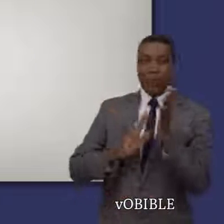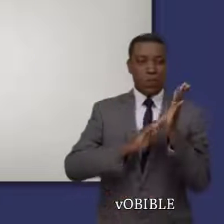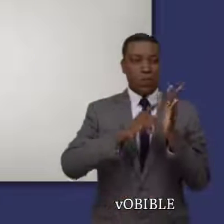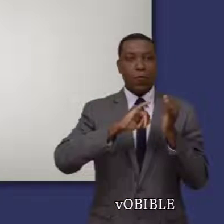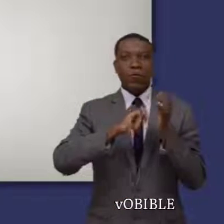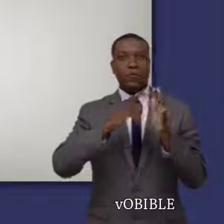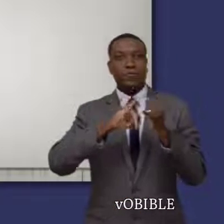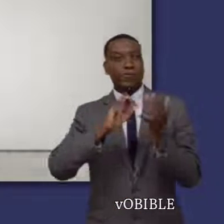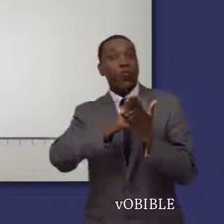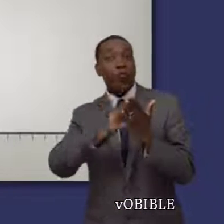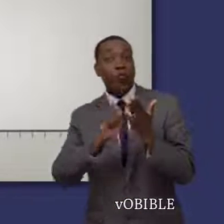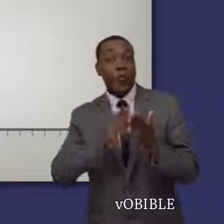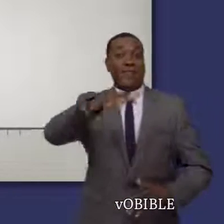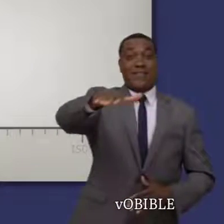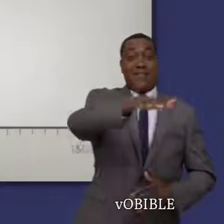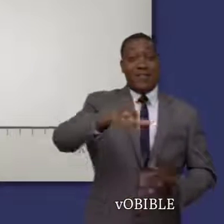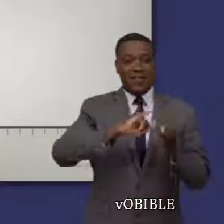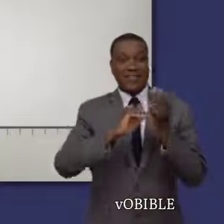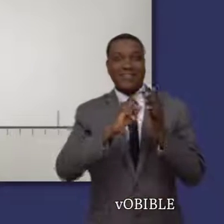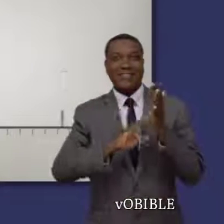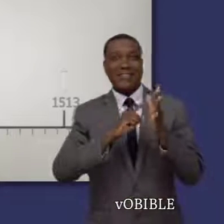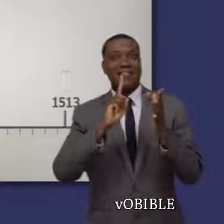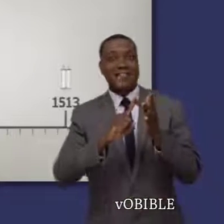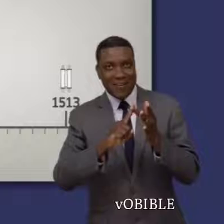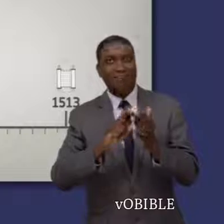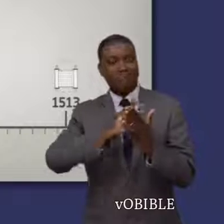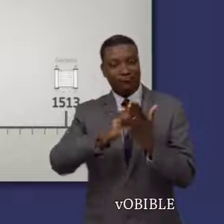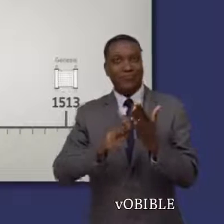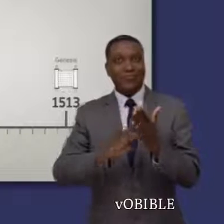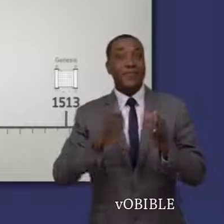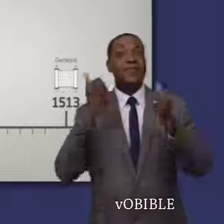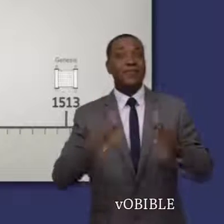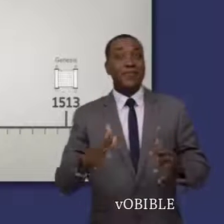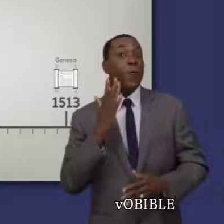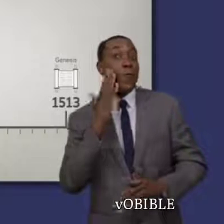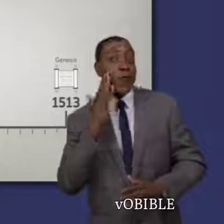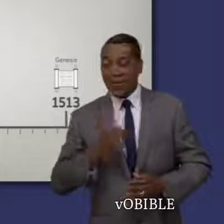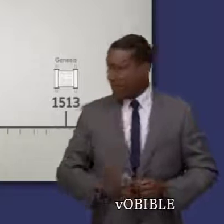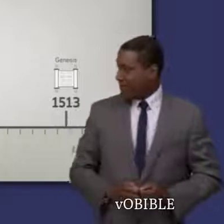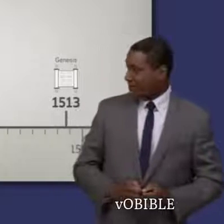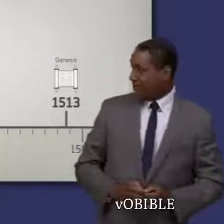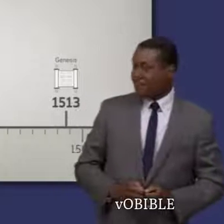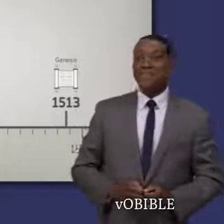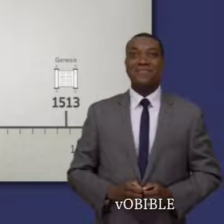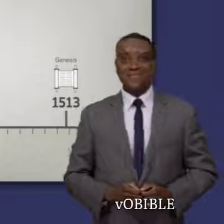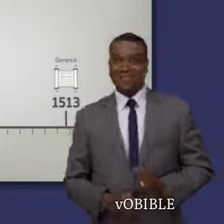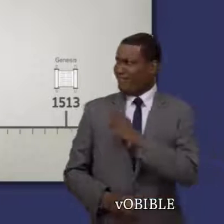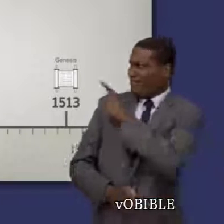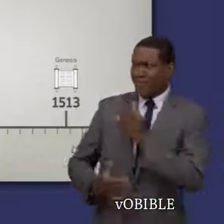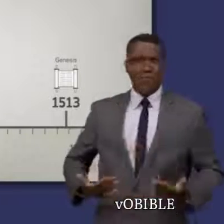Genesis was completed by Moses in the wilderness of Sinai in 1513 BCE. Born